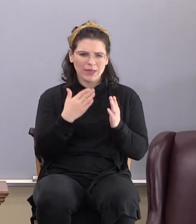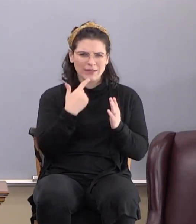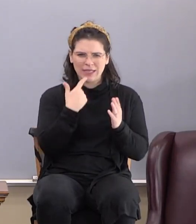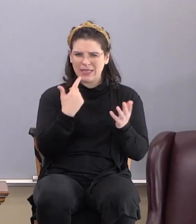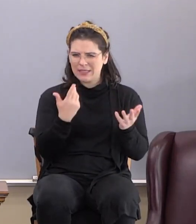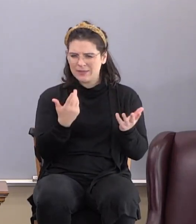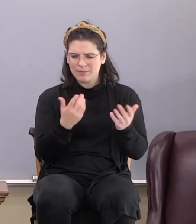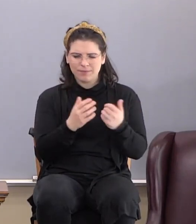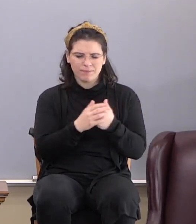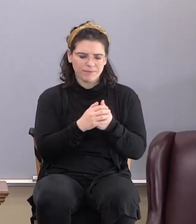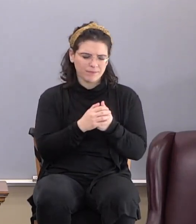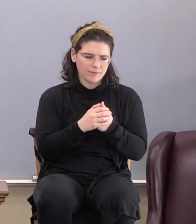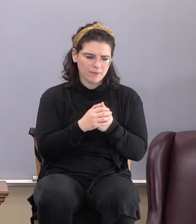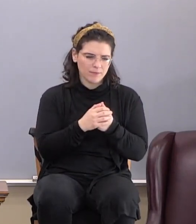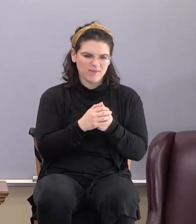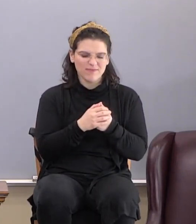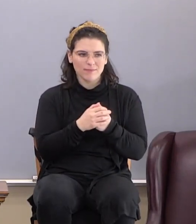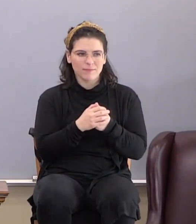this.